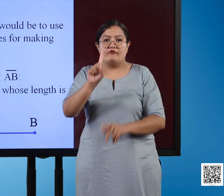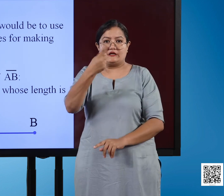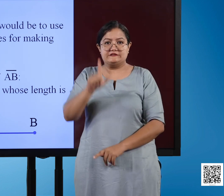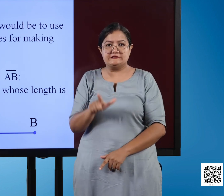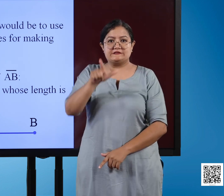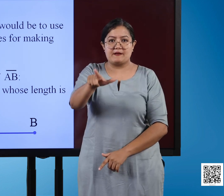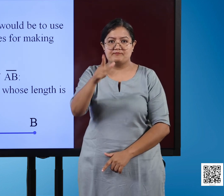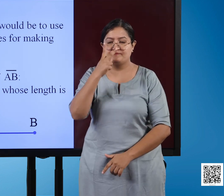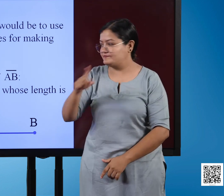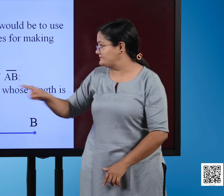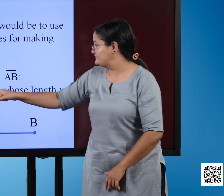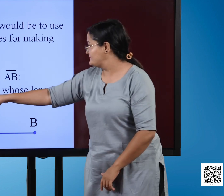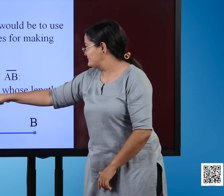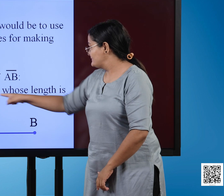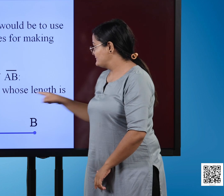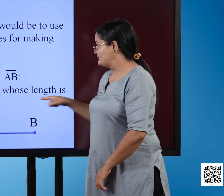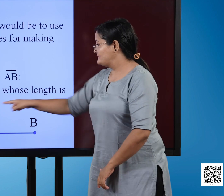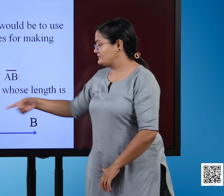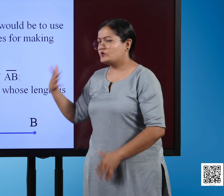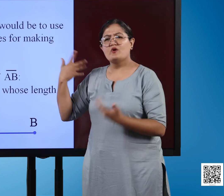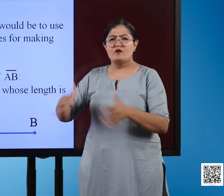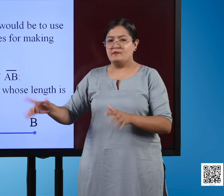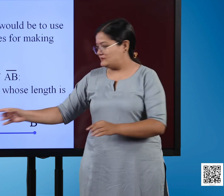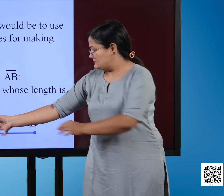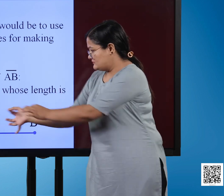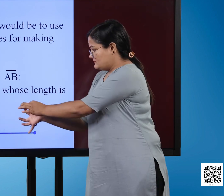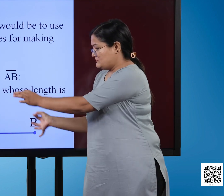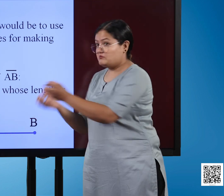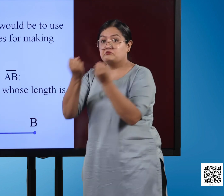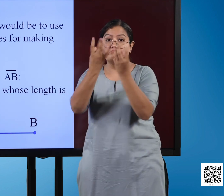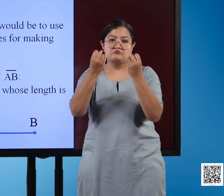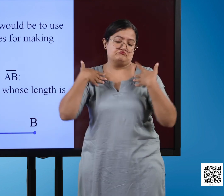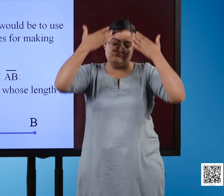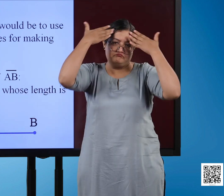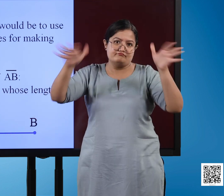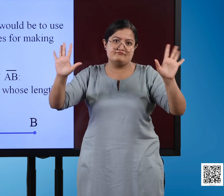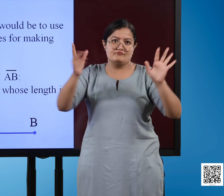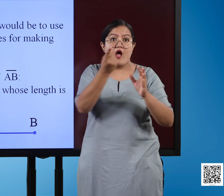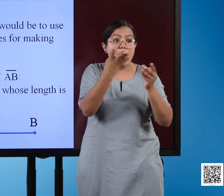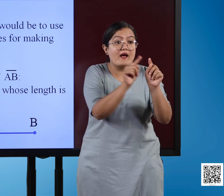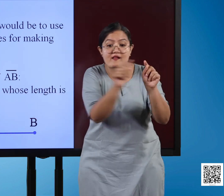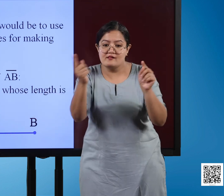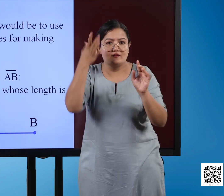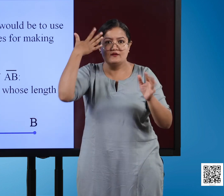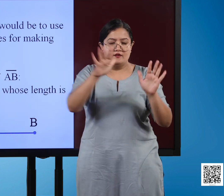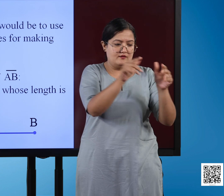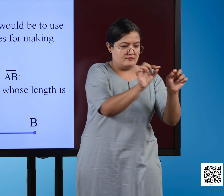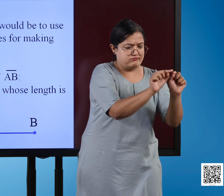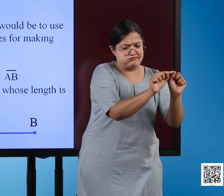Step 1. Given line segment AB, whose length is not known. We have the figure of line segment AB.